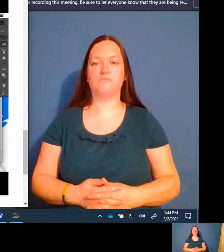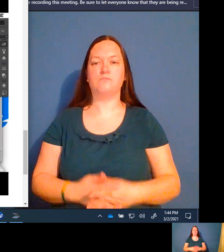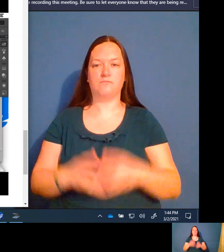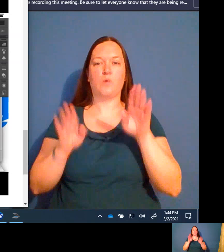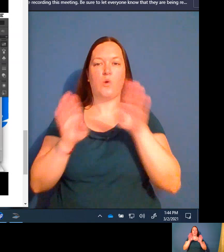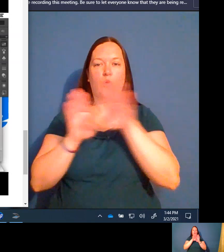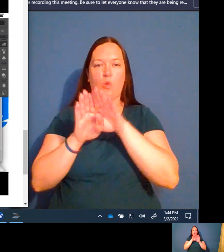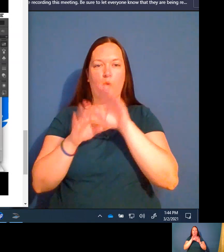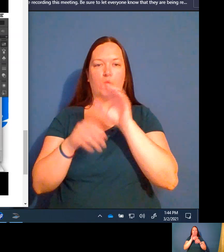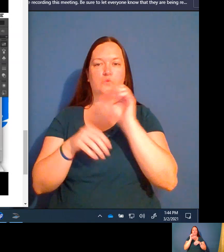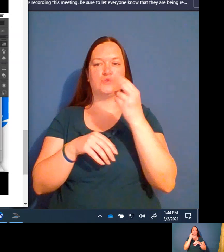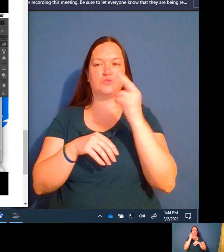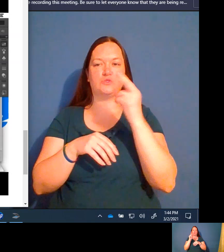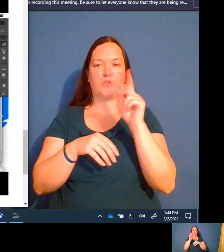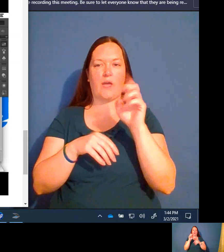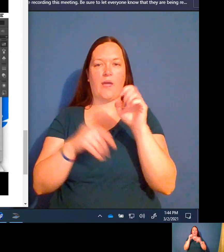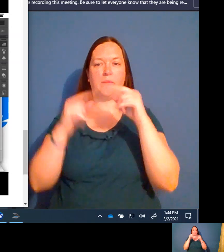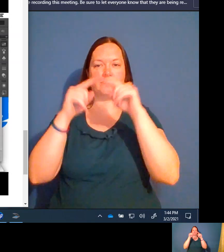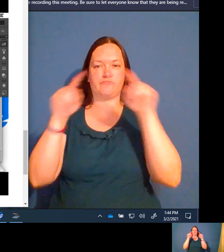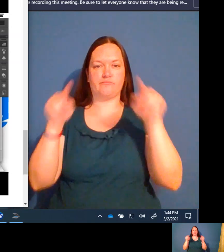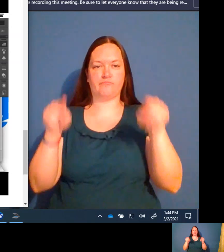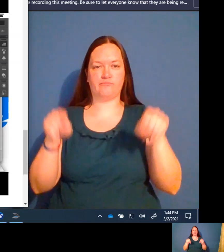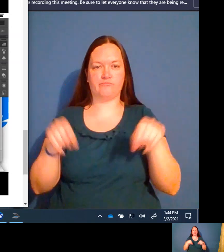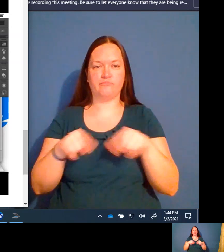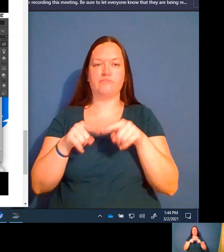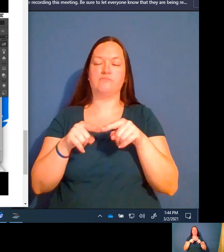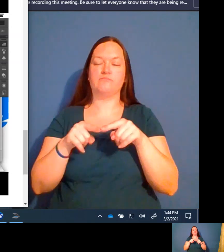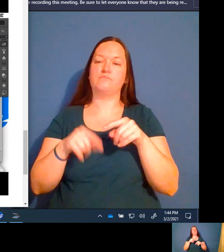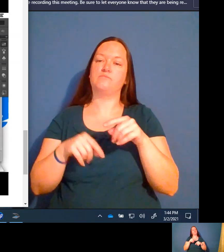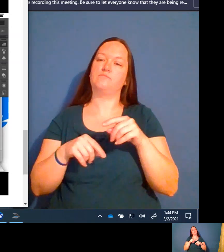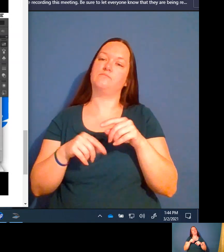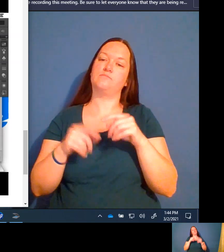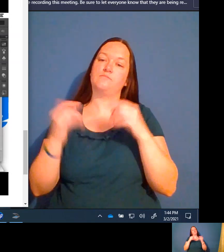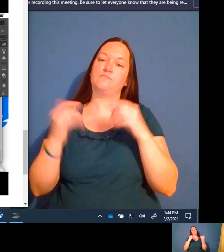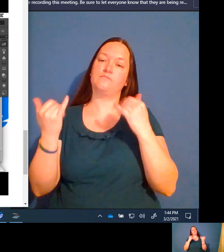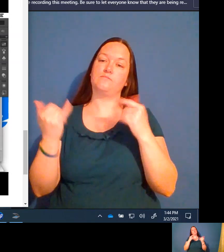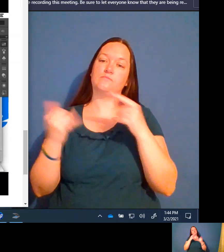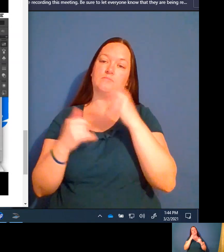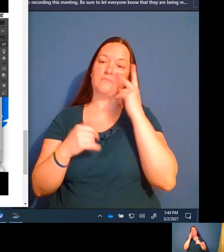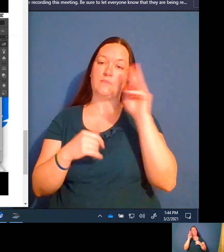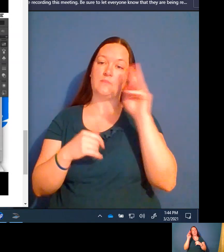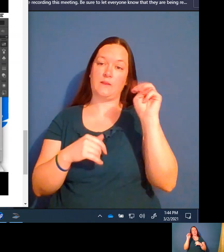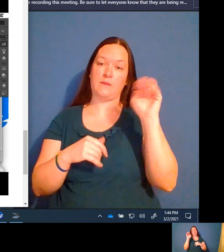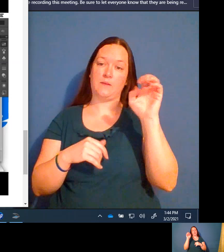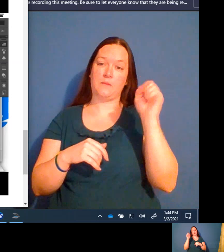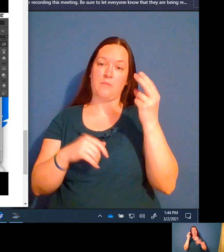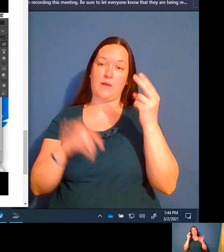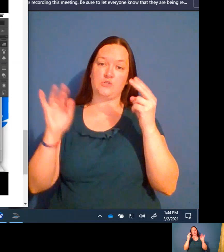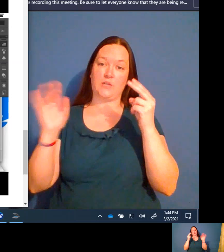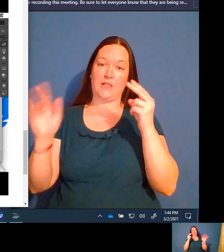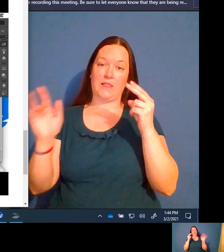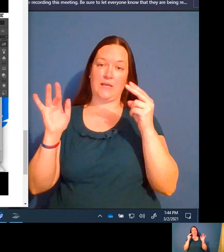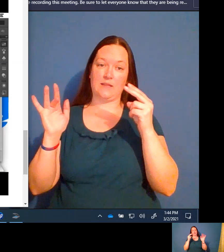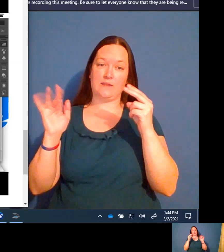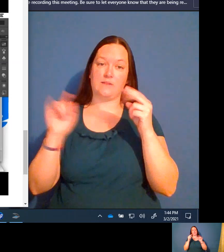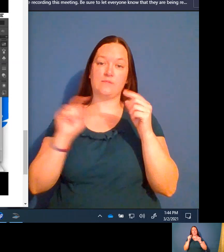And close the shape. Okay. Over here, I'm going to go to my mesh tool now. Click on it.